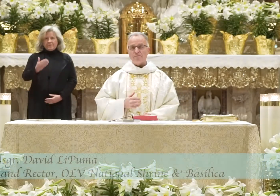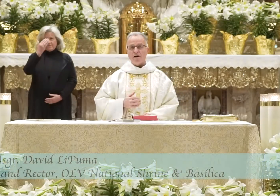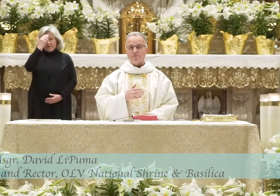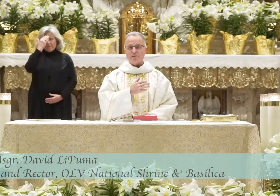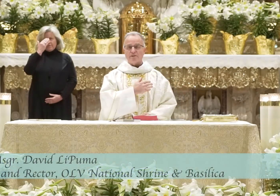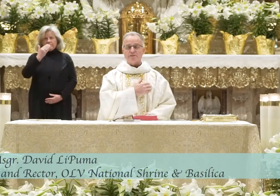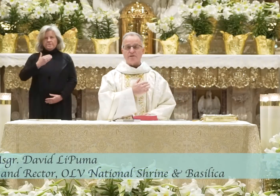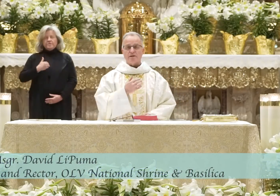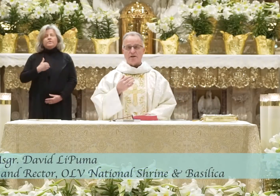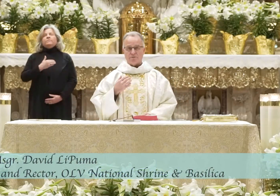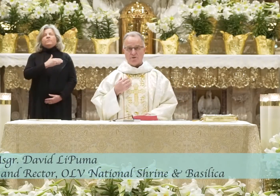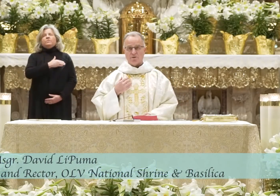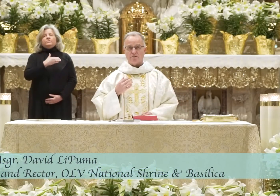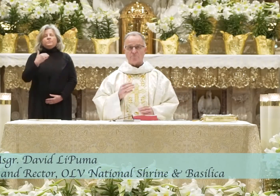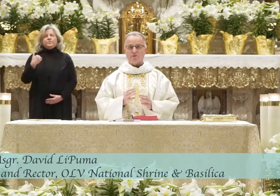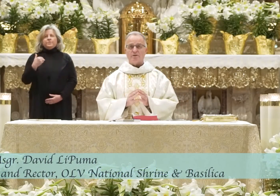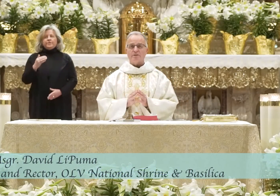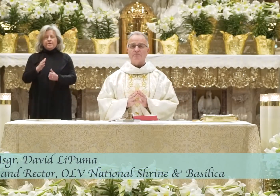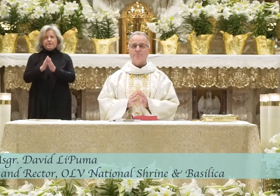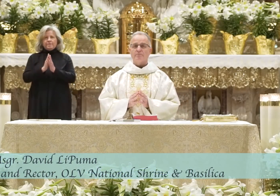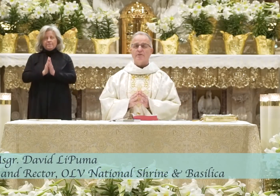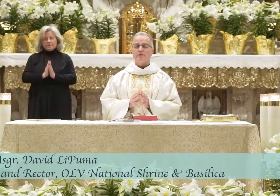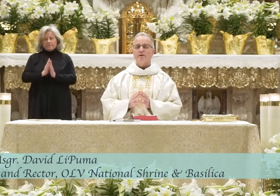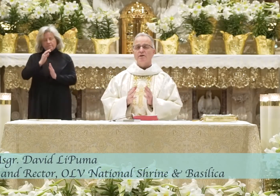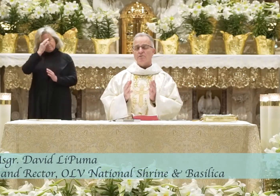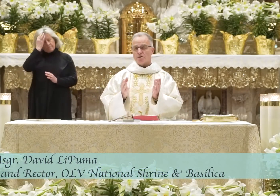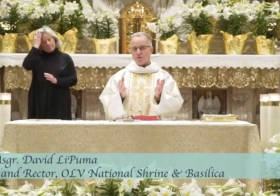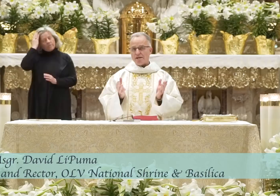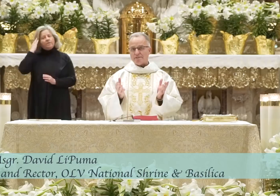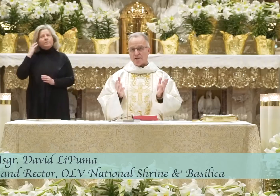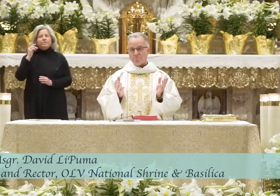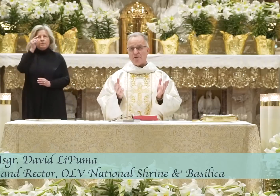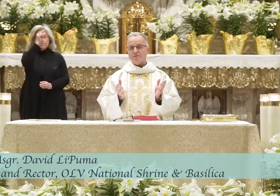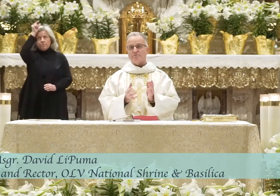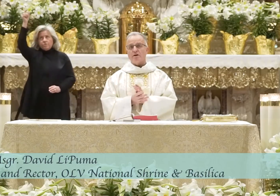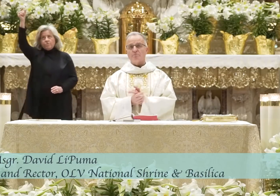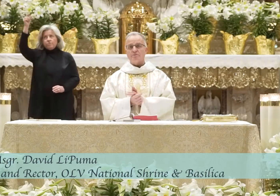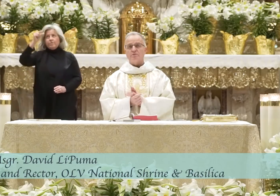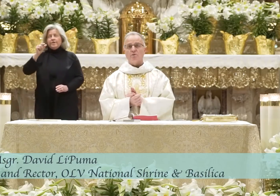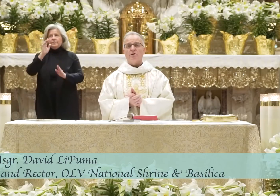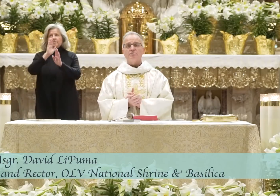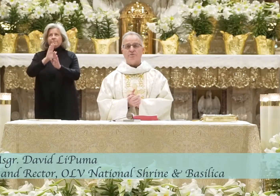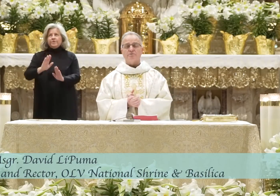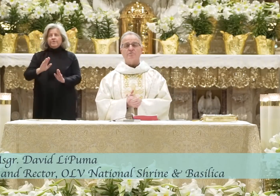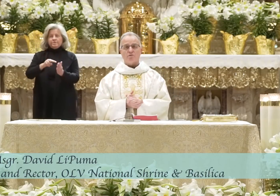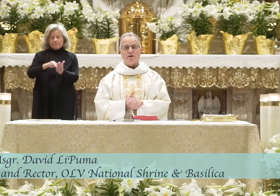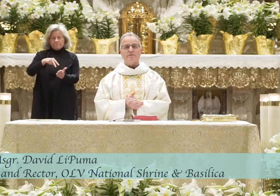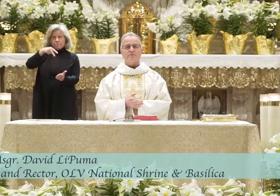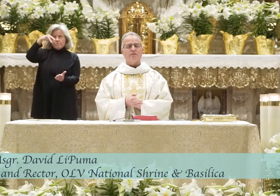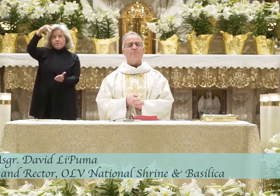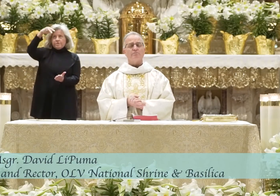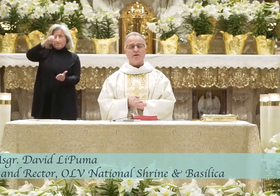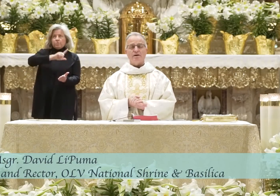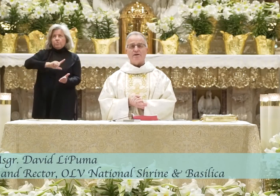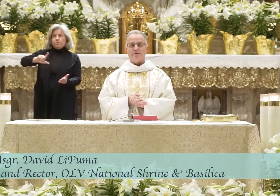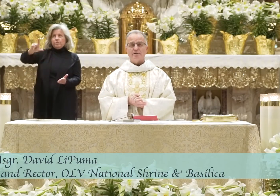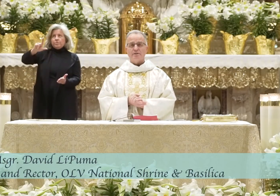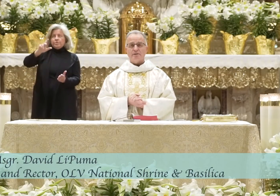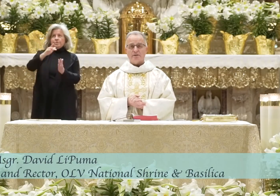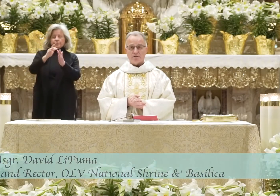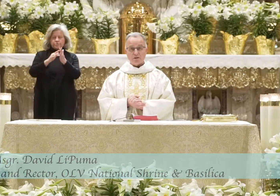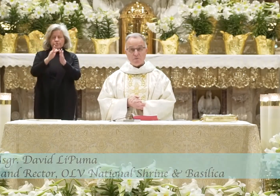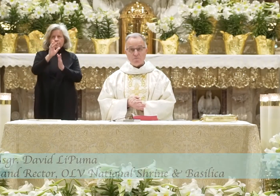In the name of the Father, and of the Son, and of the Holy Spirit, the grace and peace of our risen Lord Jesus Christ, the love of